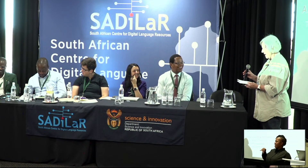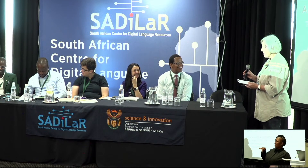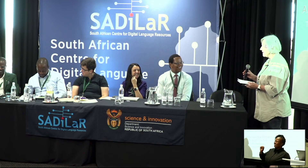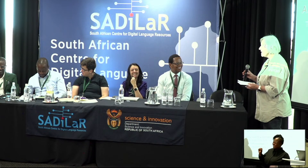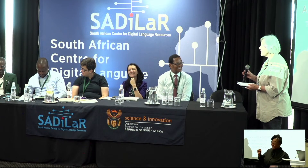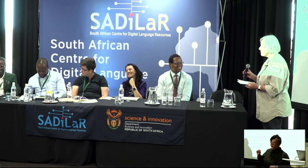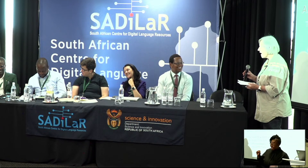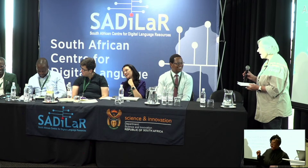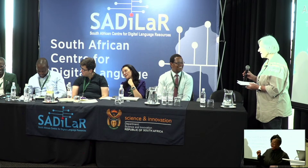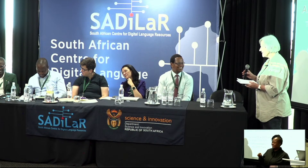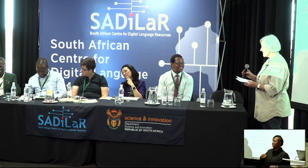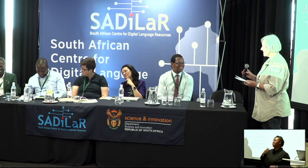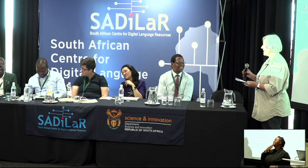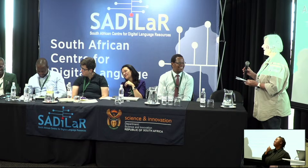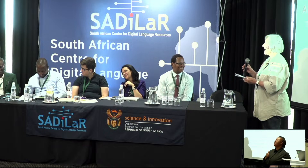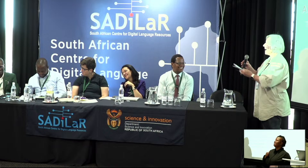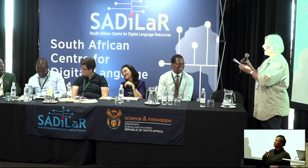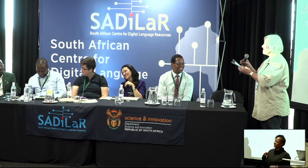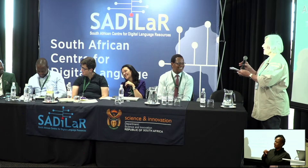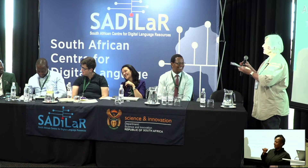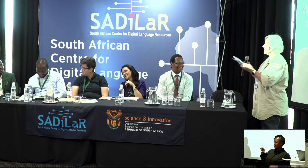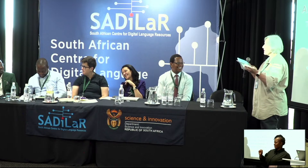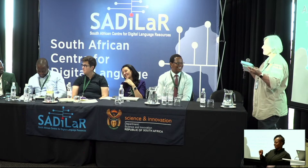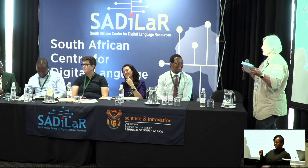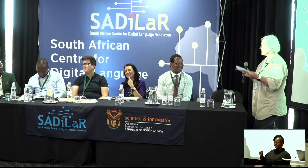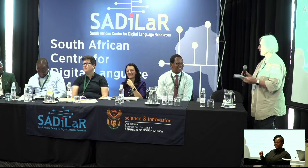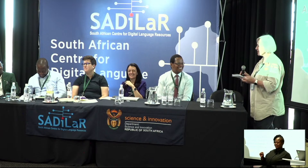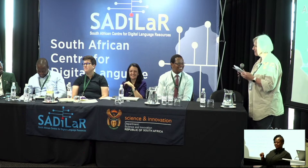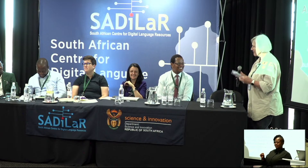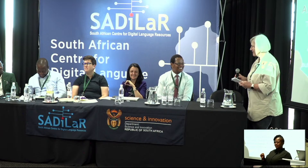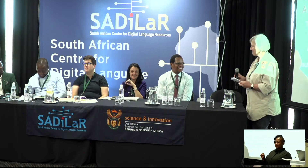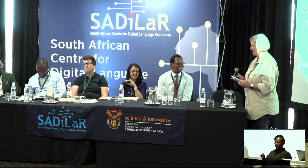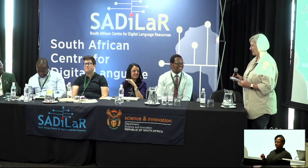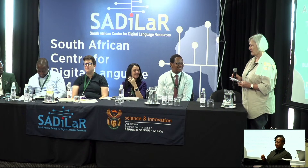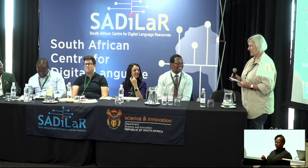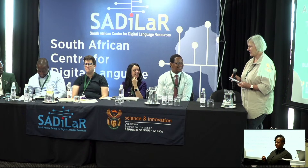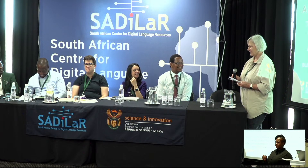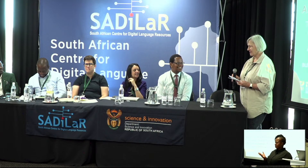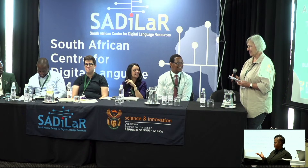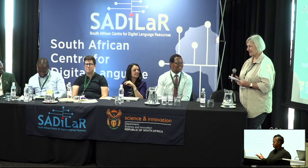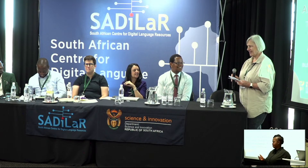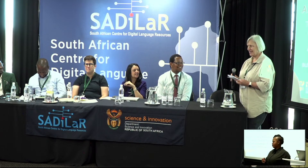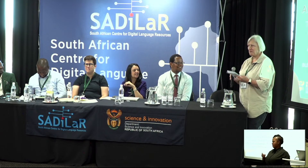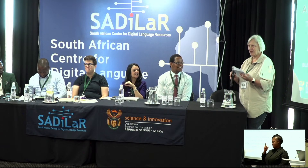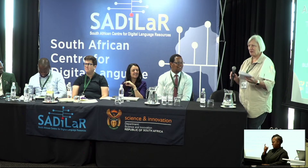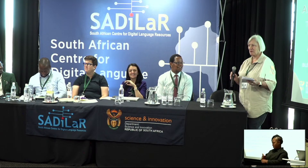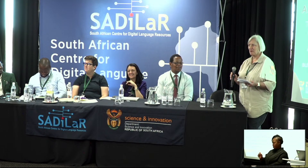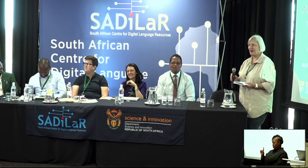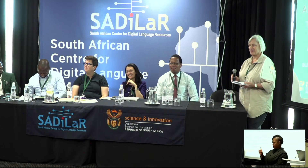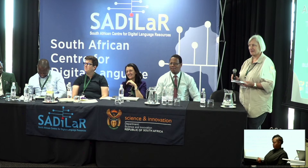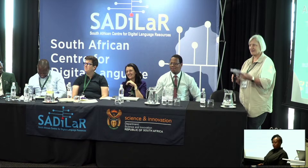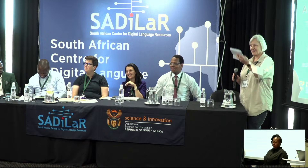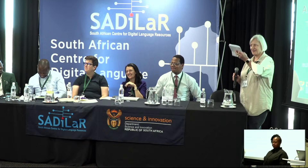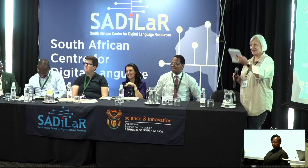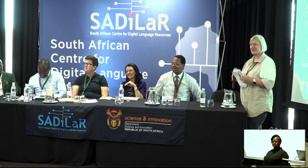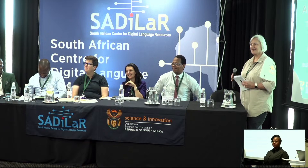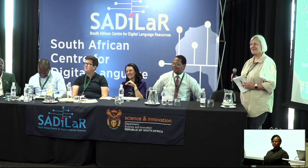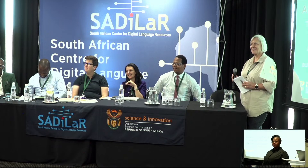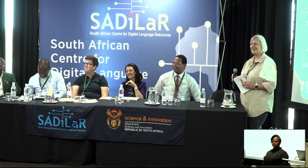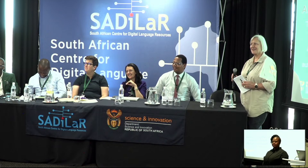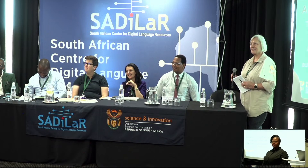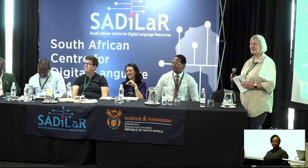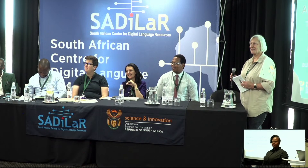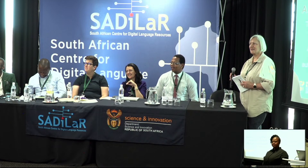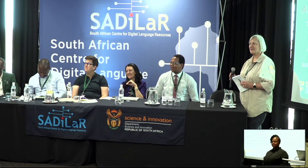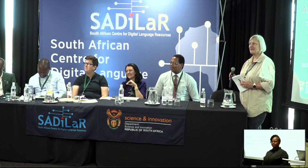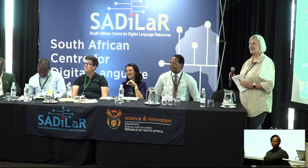Pius. Please, Pius. I'm going to ask people to ask you very difficult questions. Anybody for Pius? Prof,